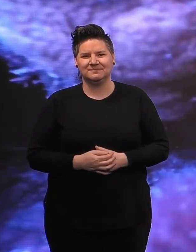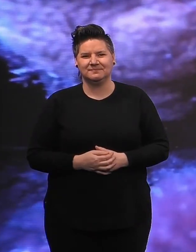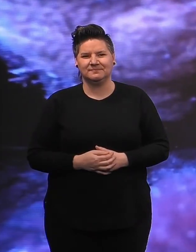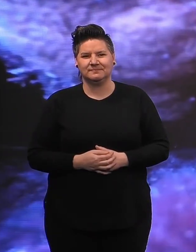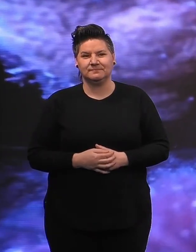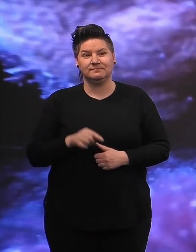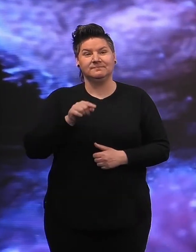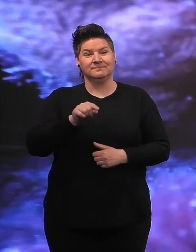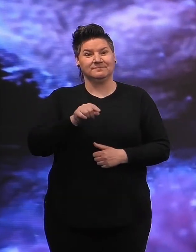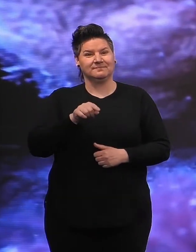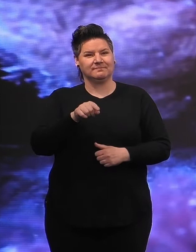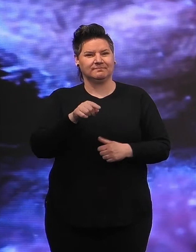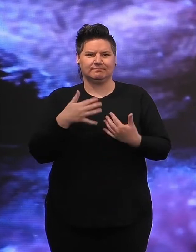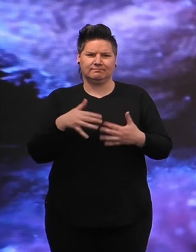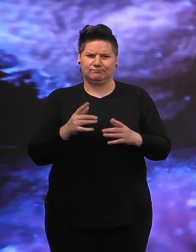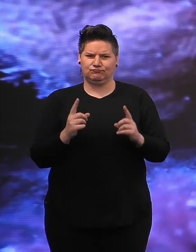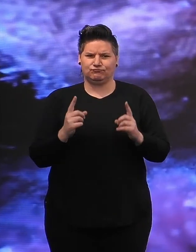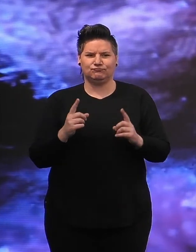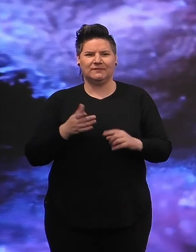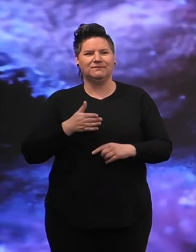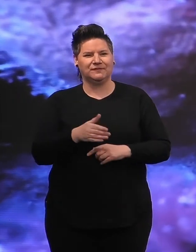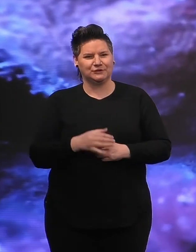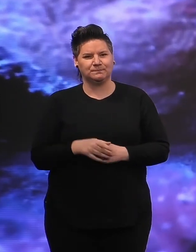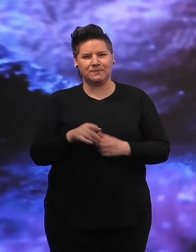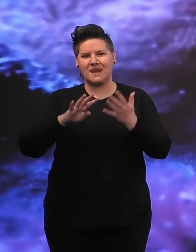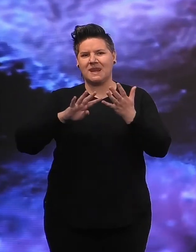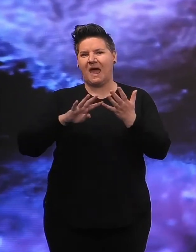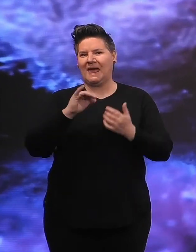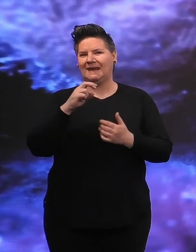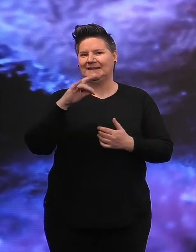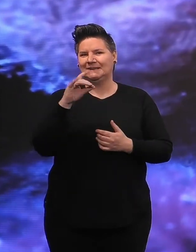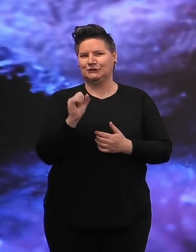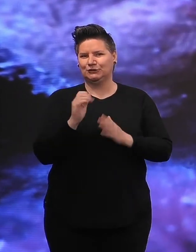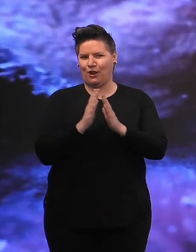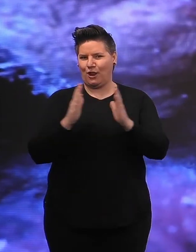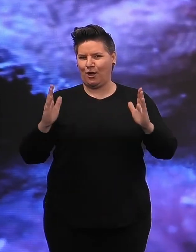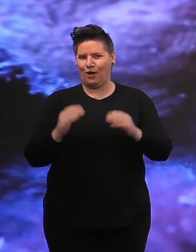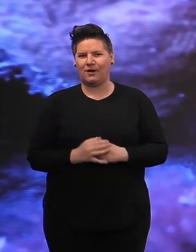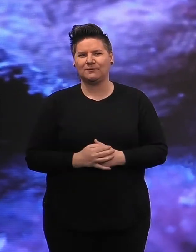The tompot blenny is quite a decent sized fish, probably about 9 inches long.